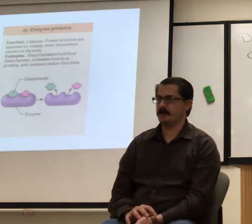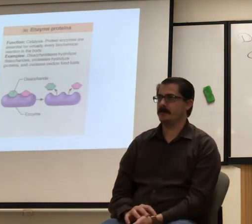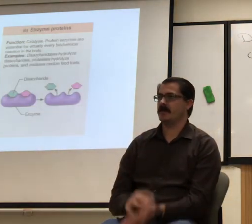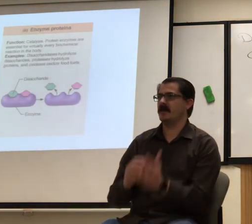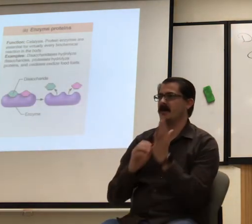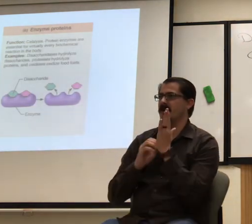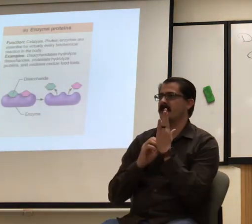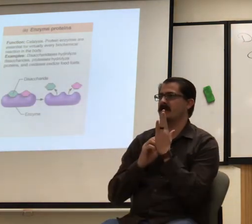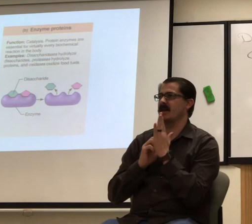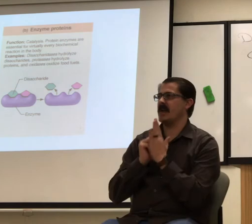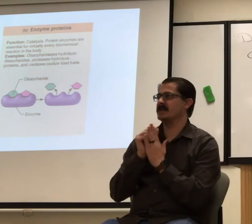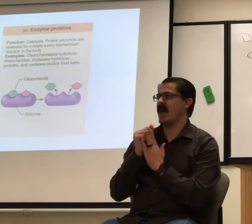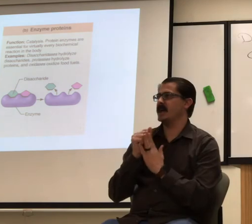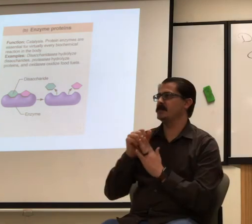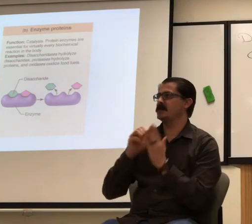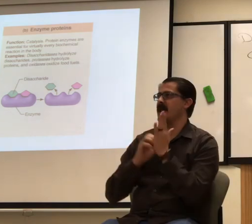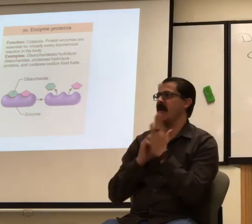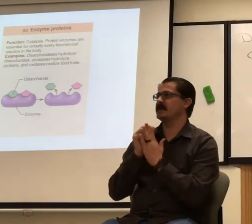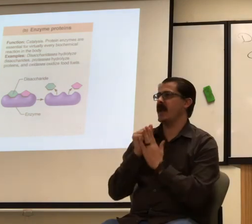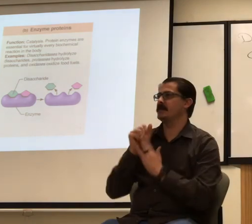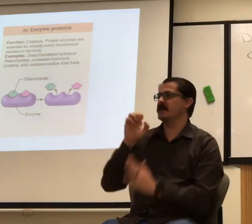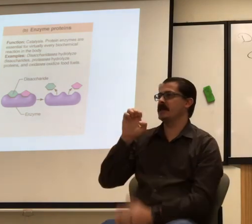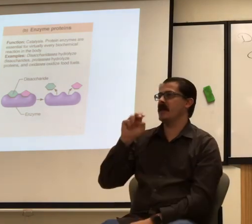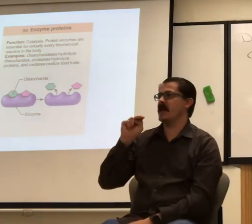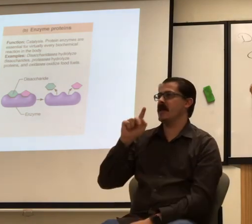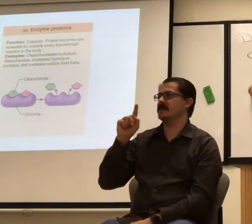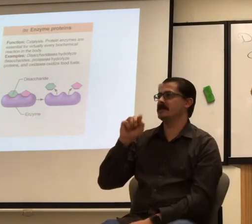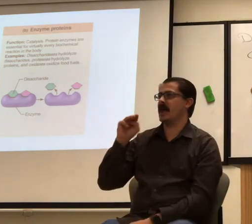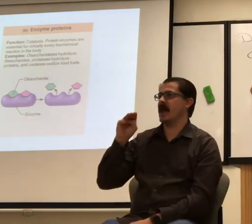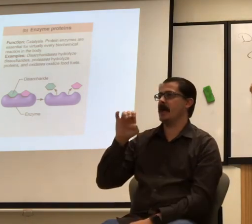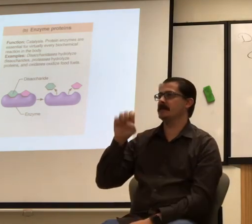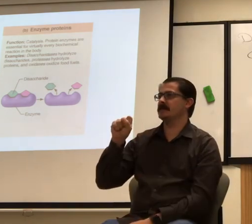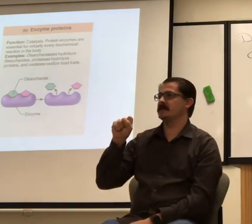Enzymes are proteins.